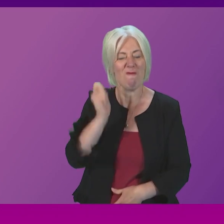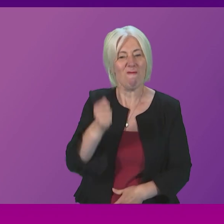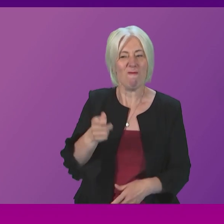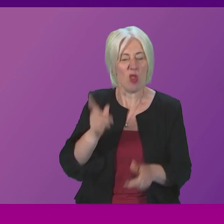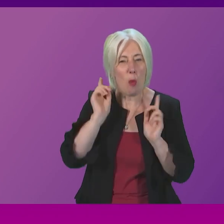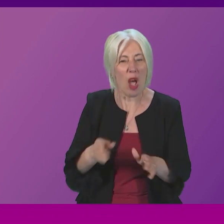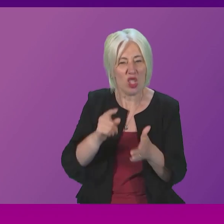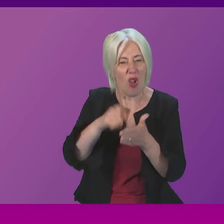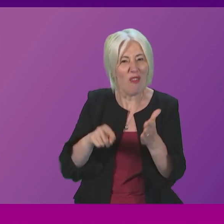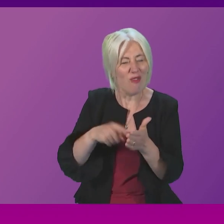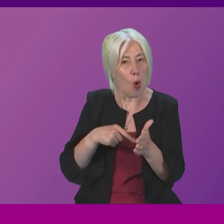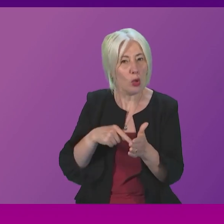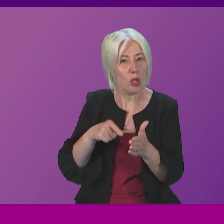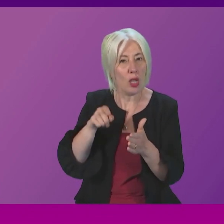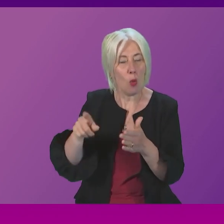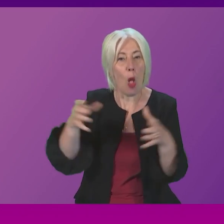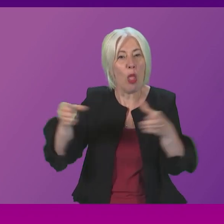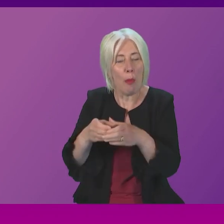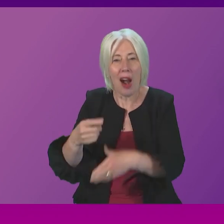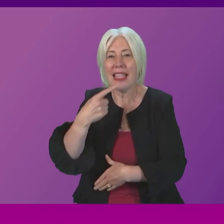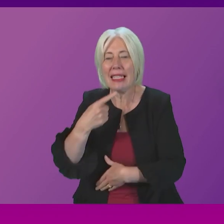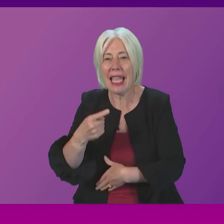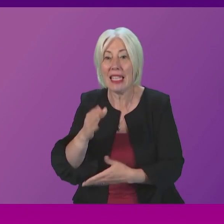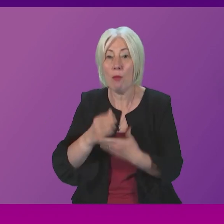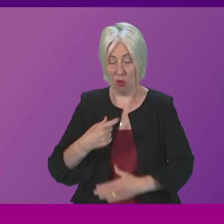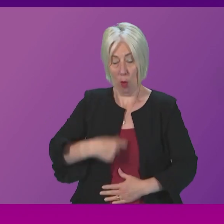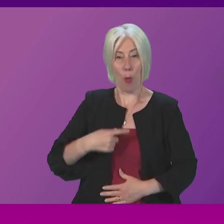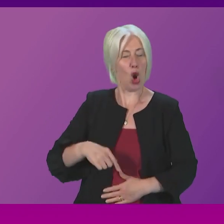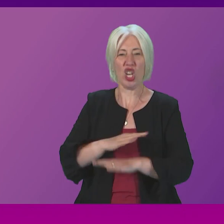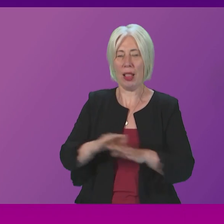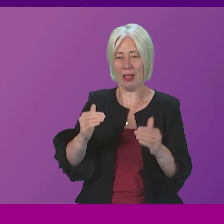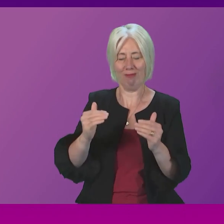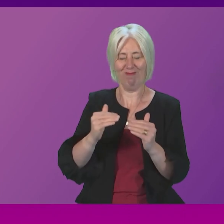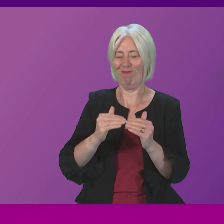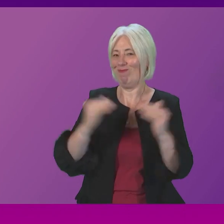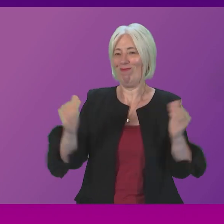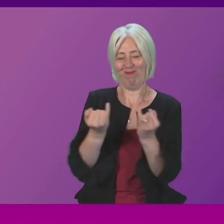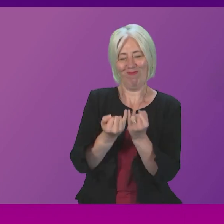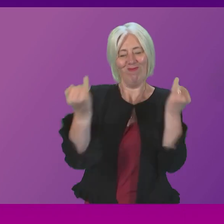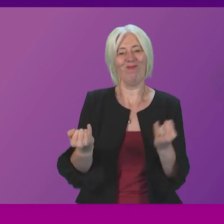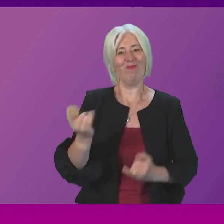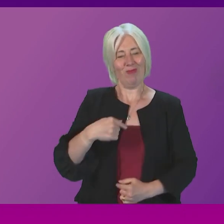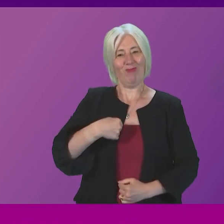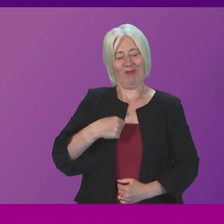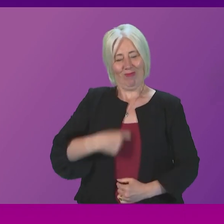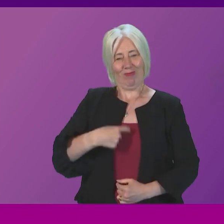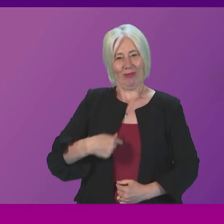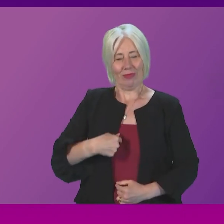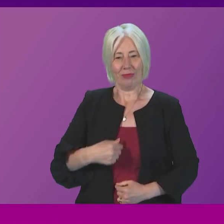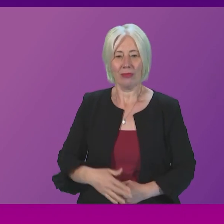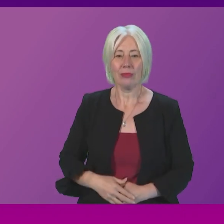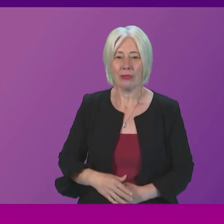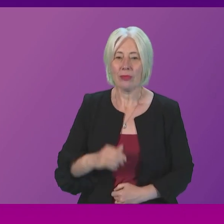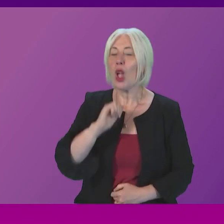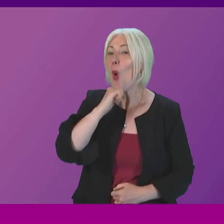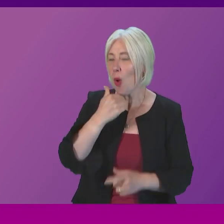lines that would not align with their own values or conscience? Thank you, Presiding Officer. I will answer that question,